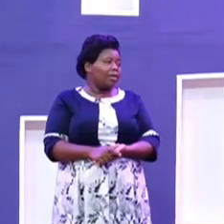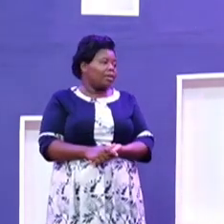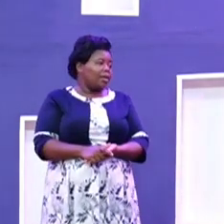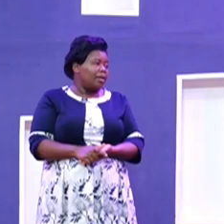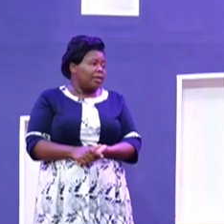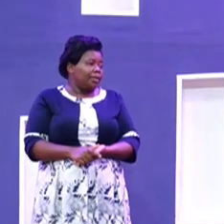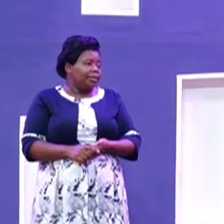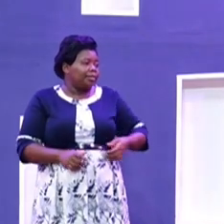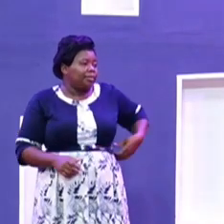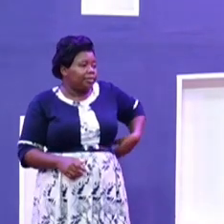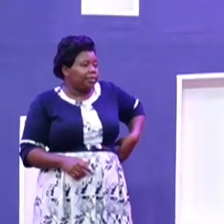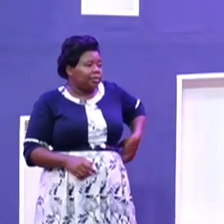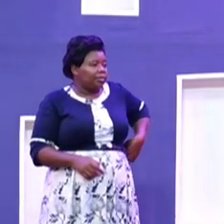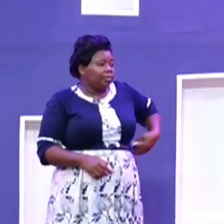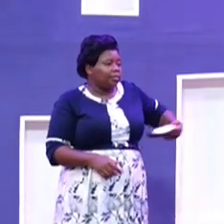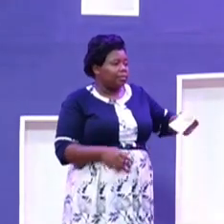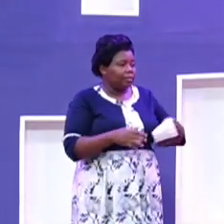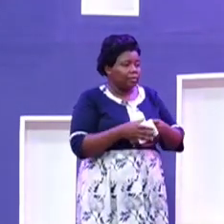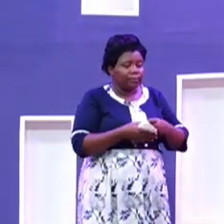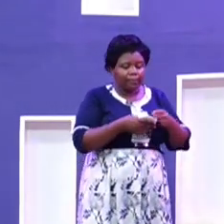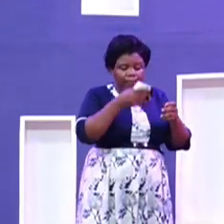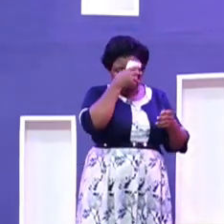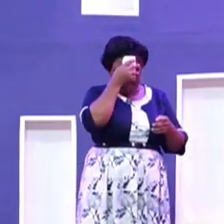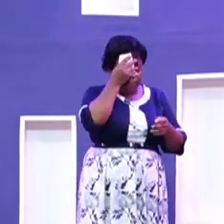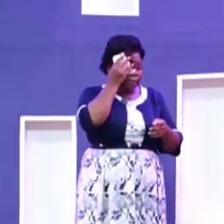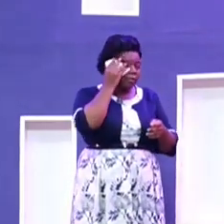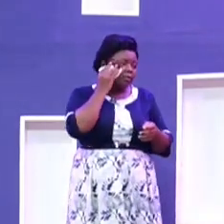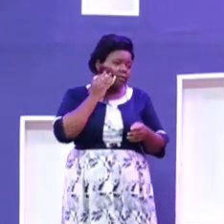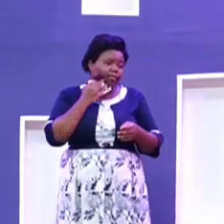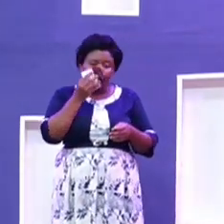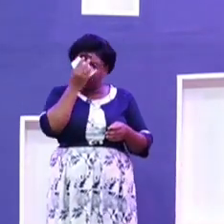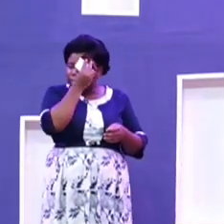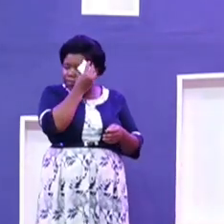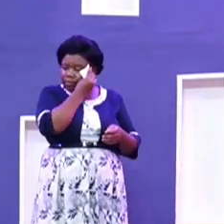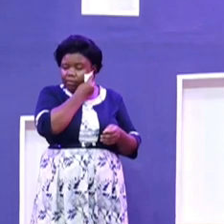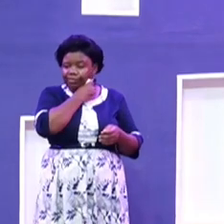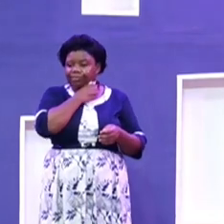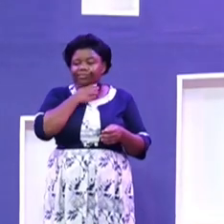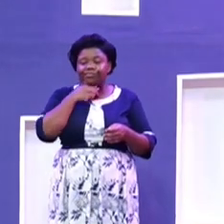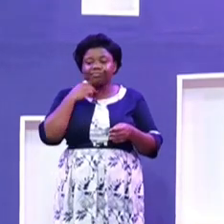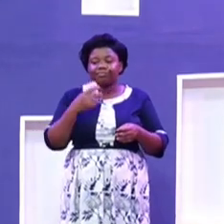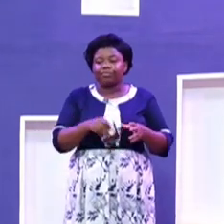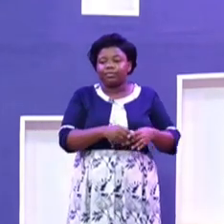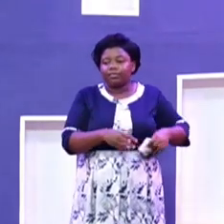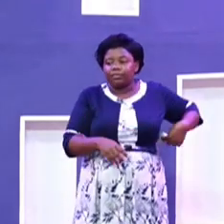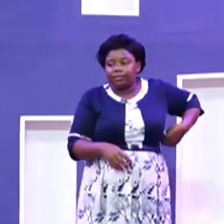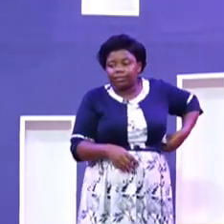okubanga aleeta ekibbo ate tuweeyo. So, ennamba zaffe ze tukozesa okubanga tuwaayo